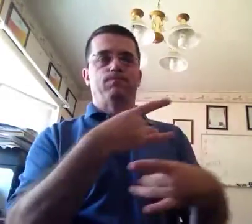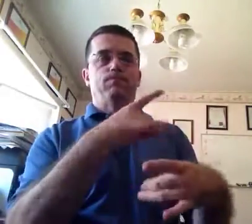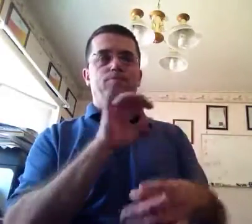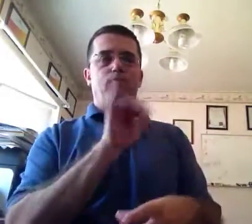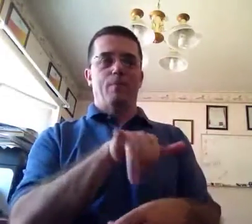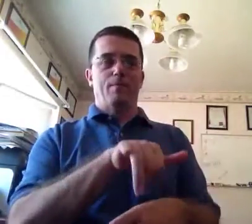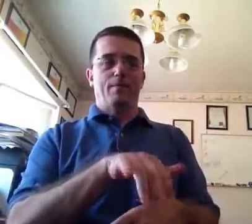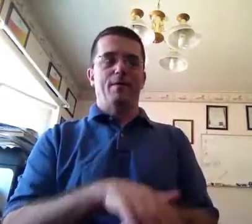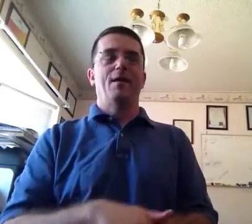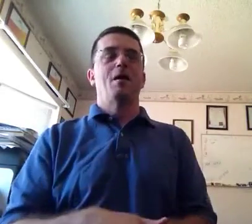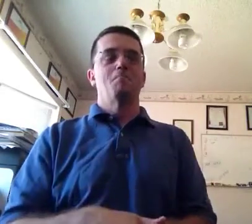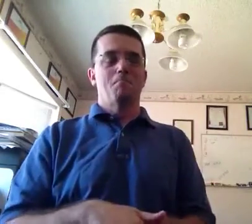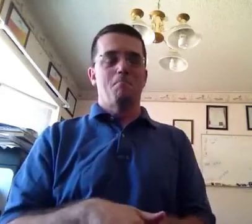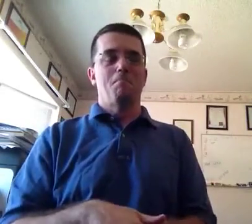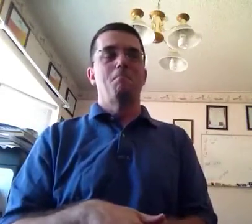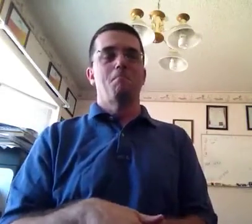us. It's a free call at